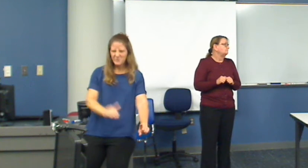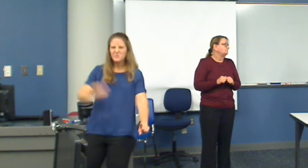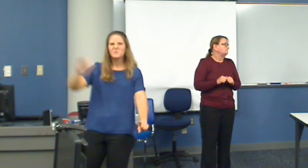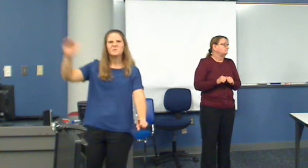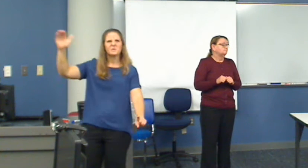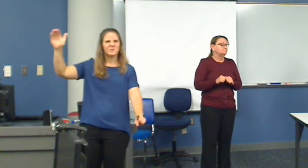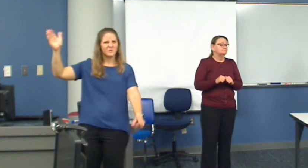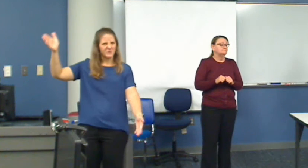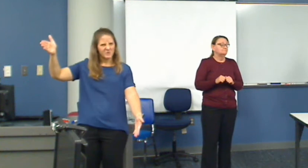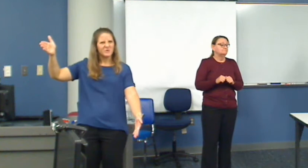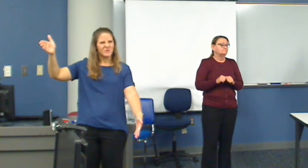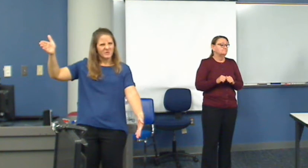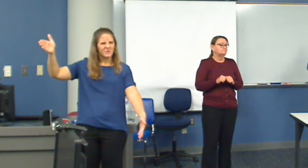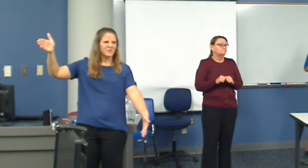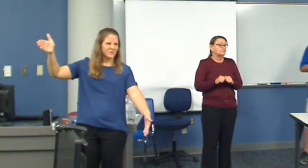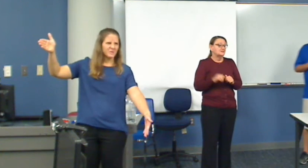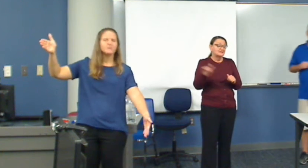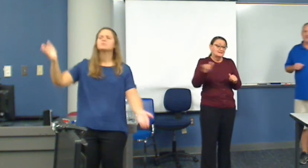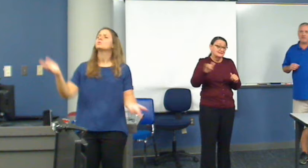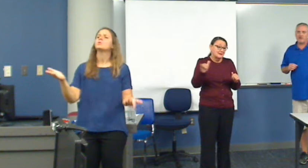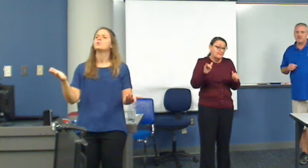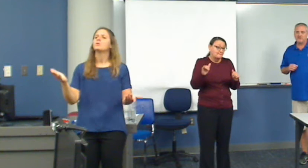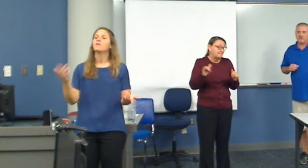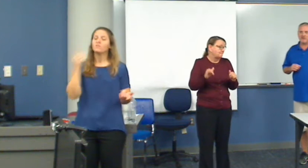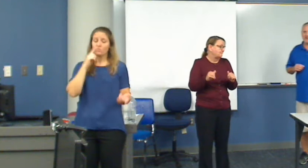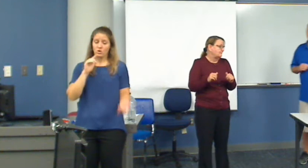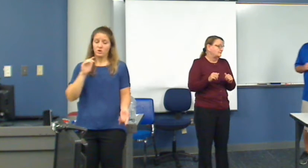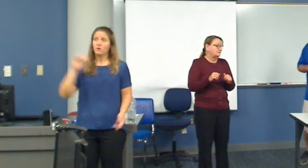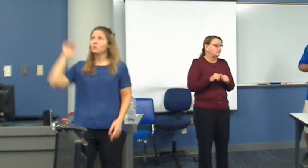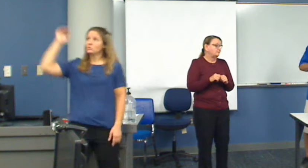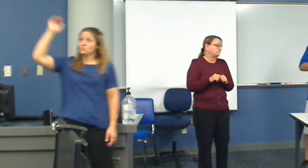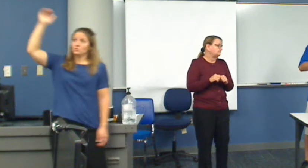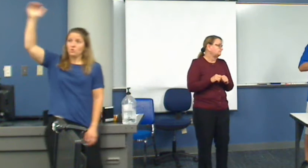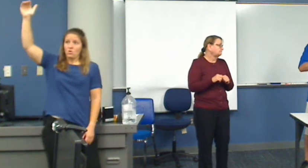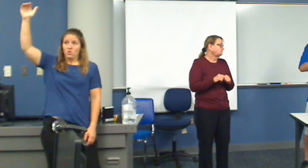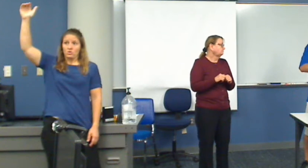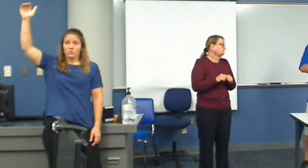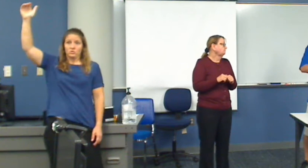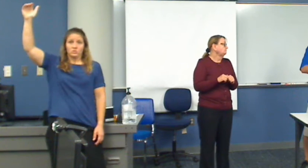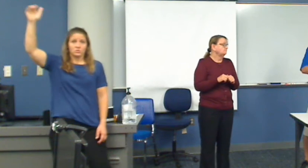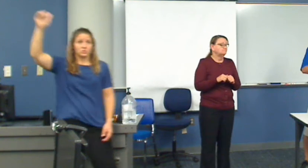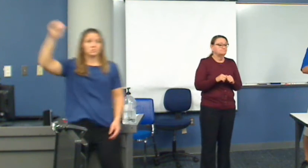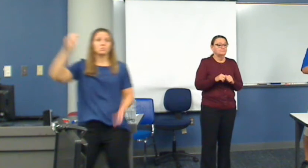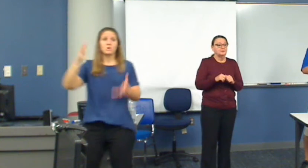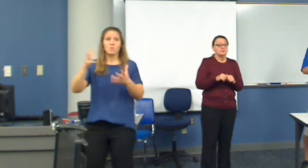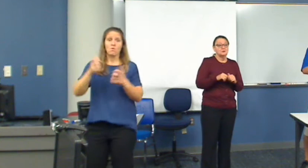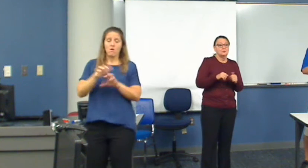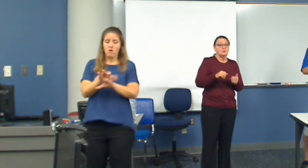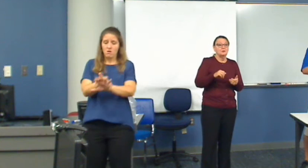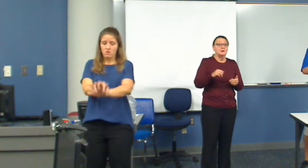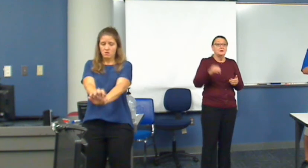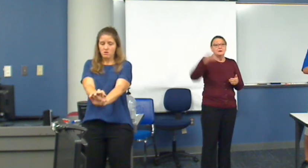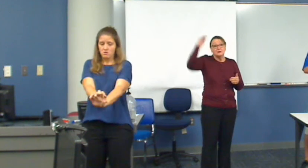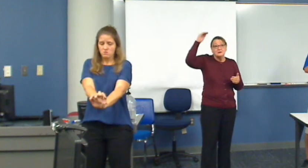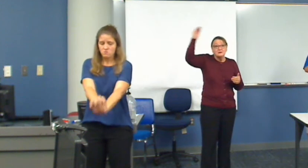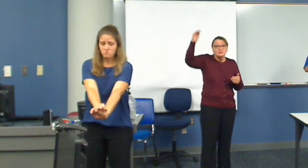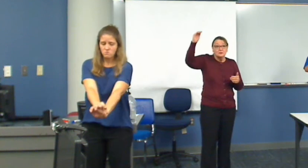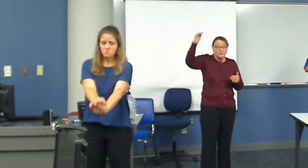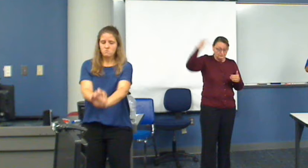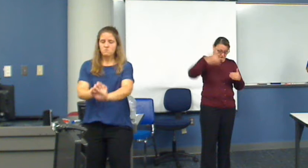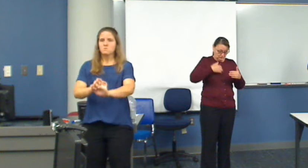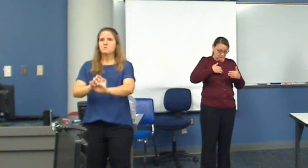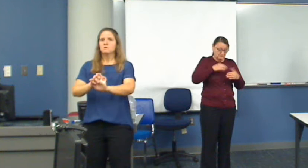doing the same type of skills. Now, when we do chest compressions for an adult, we want those to go down more than 2 inches.